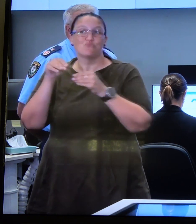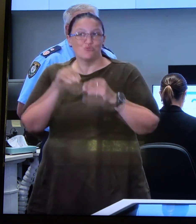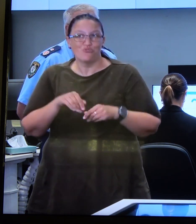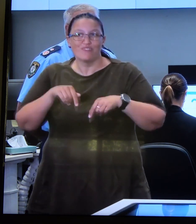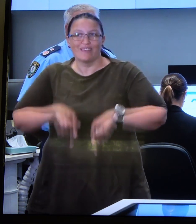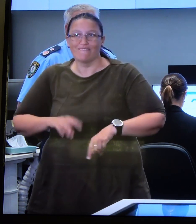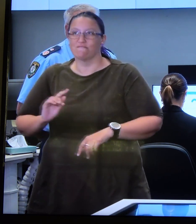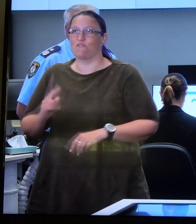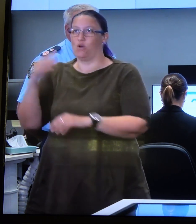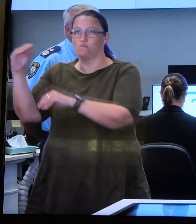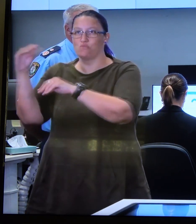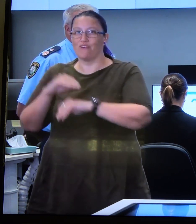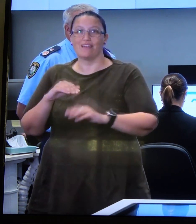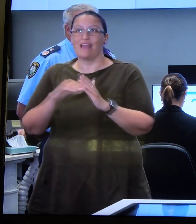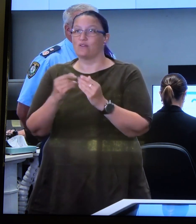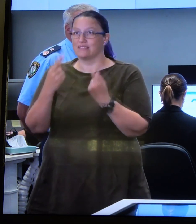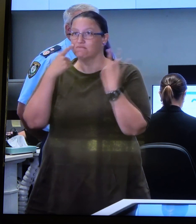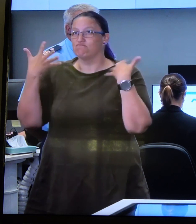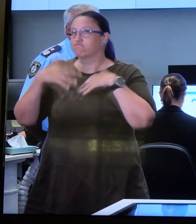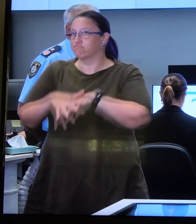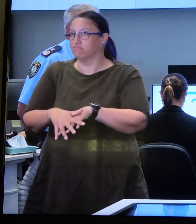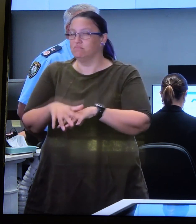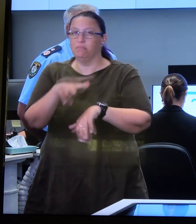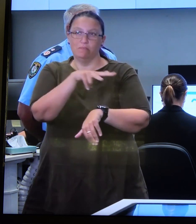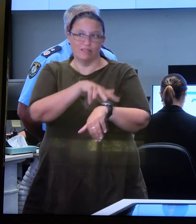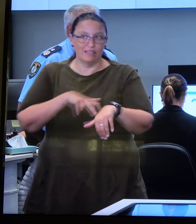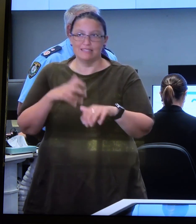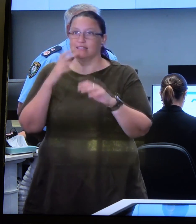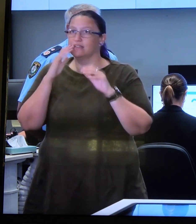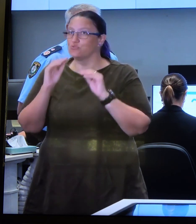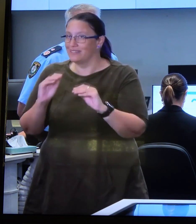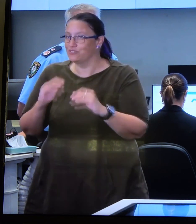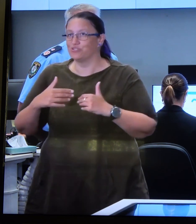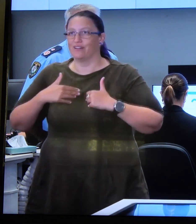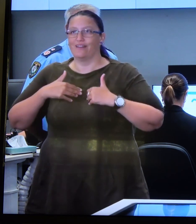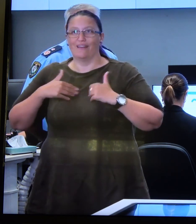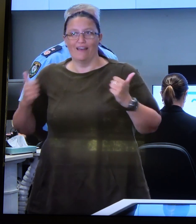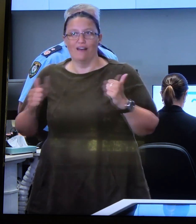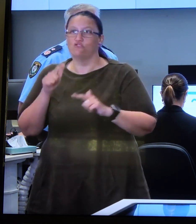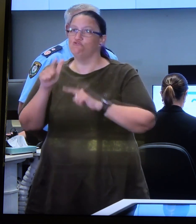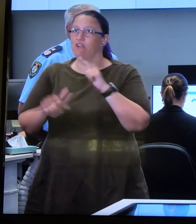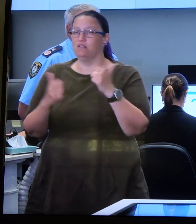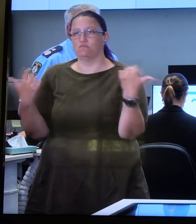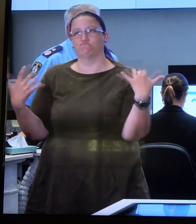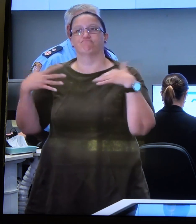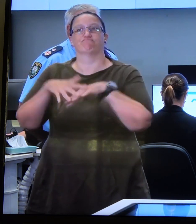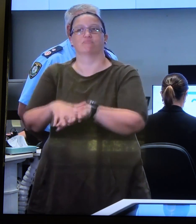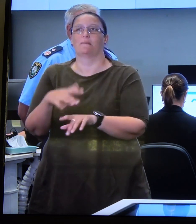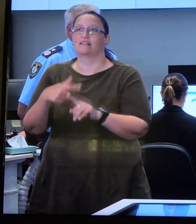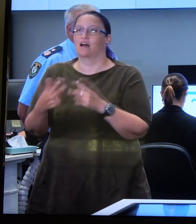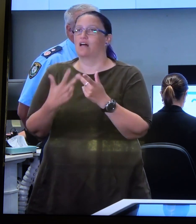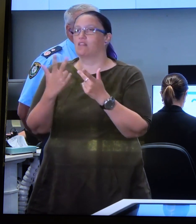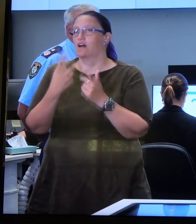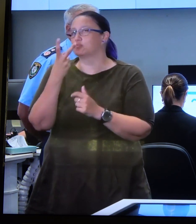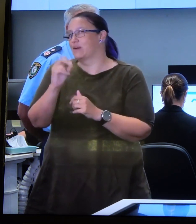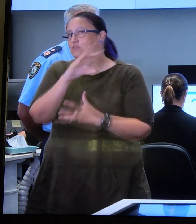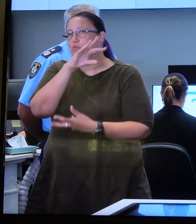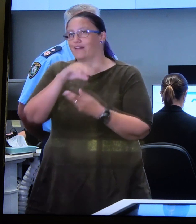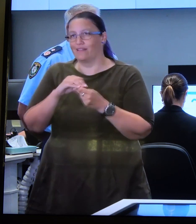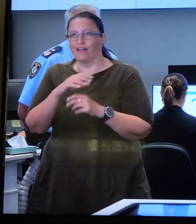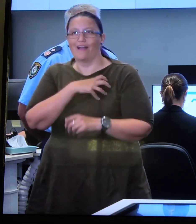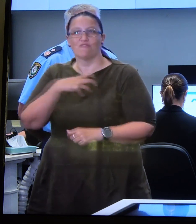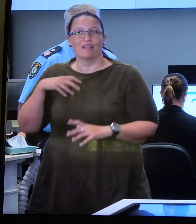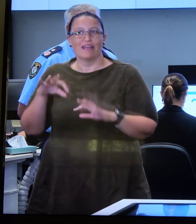the complete integration of police, health, education, transport, and many, many other government agencies working together